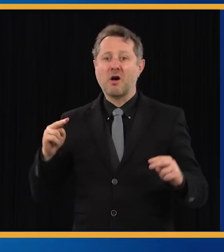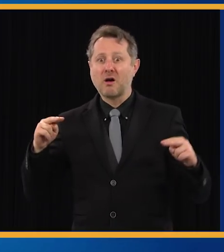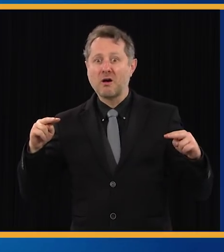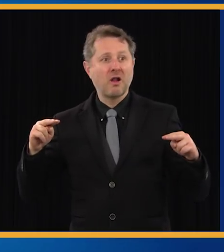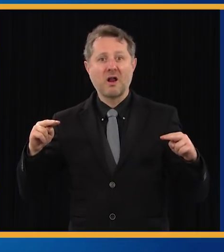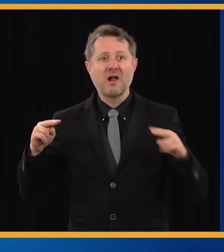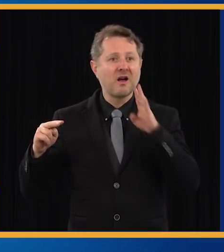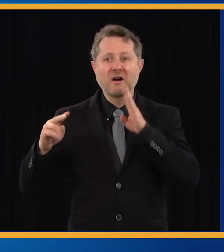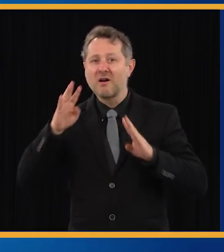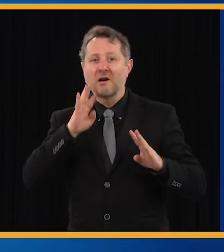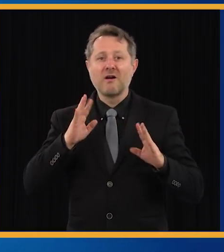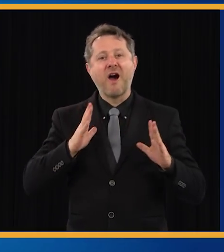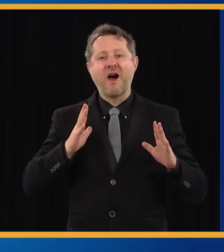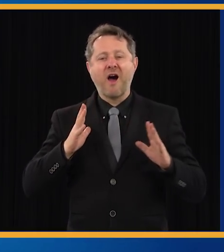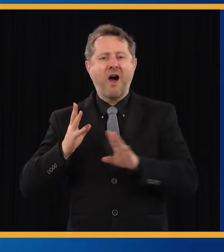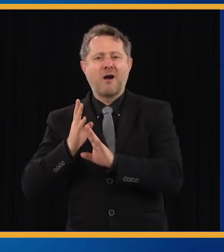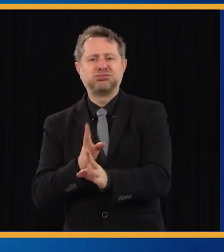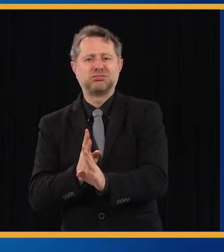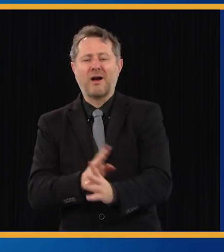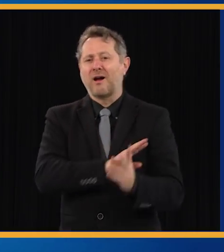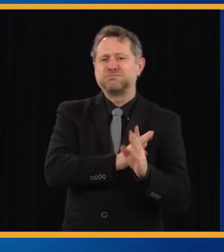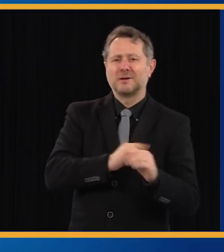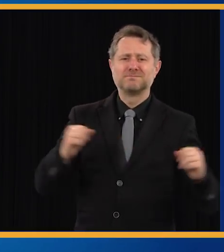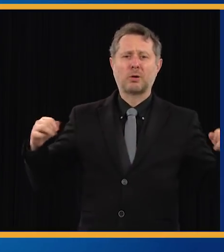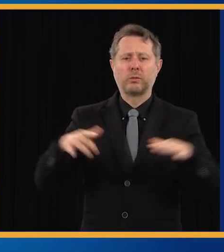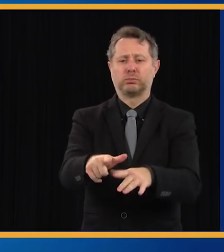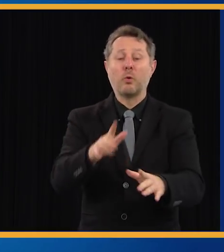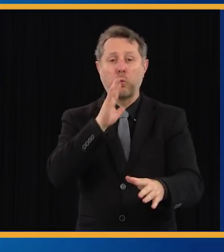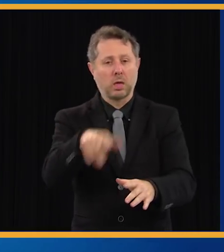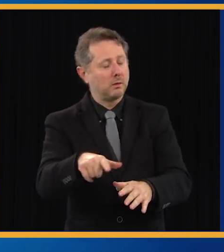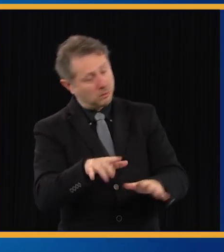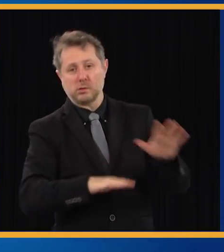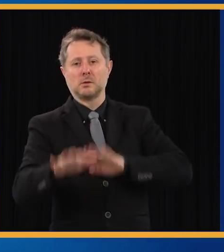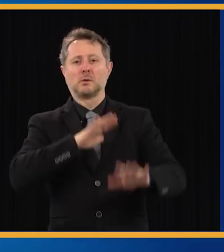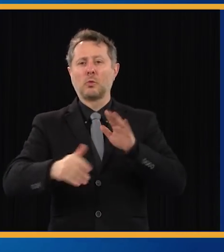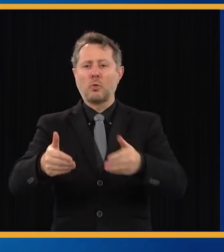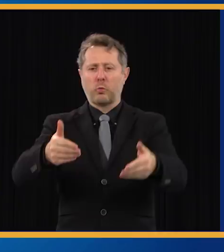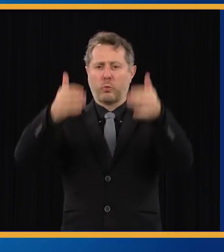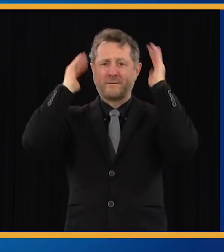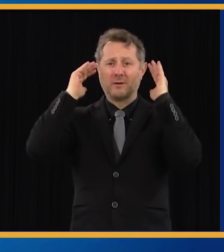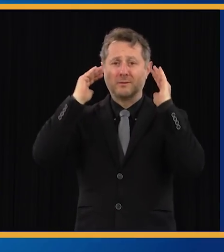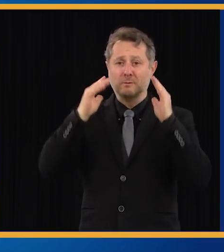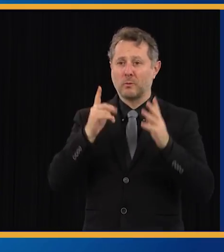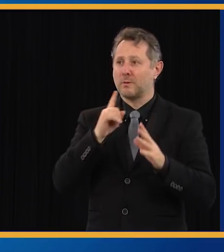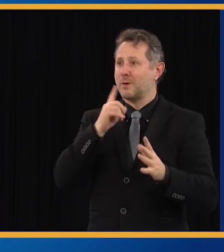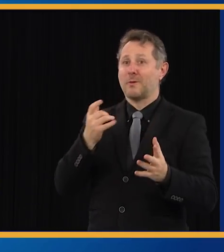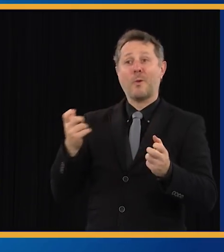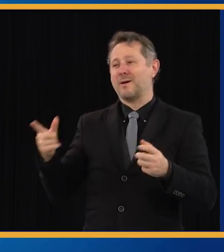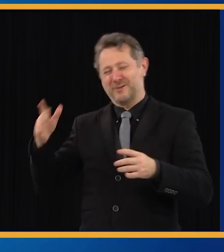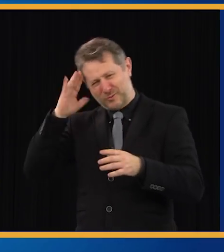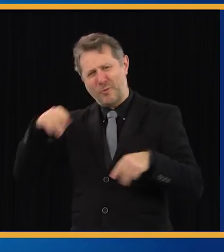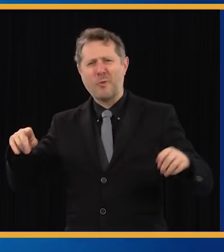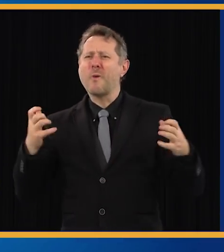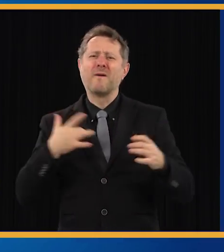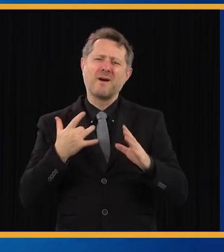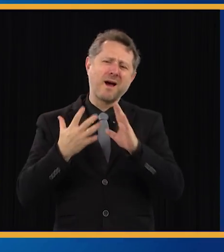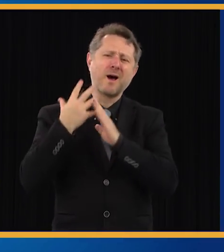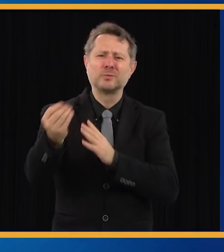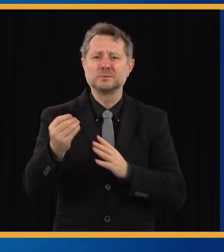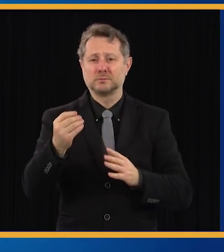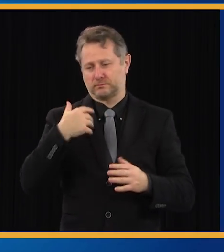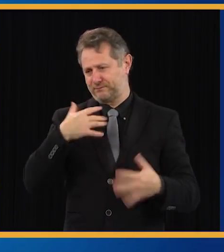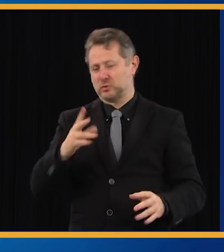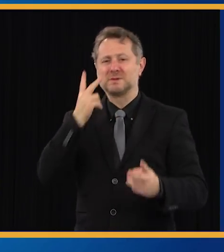overwhelm people in that region. You have a lot of pent-up demand. And we have seen this before, where when we're